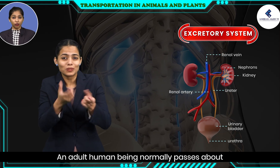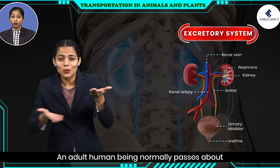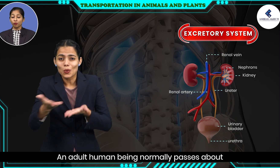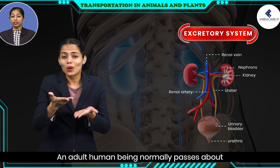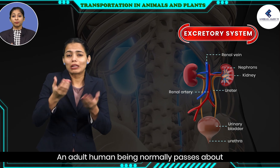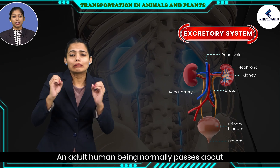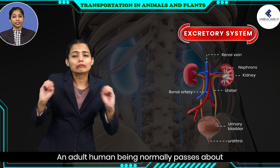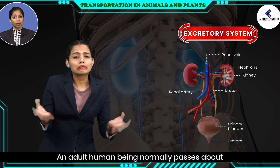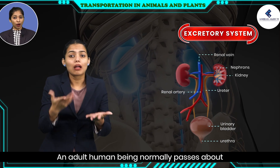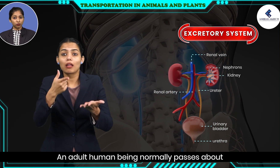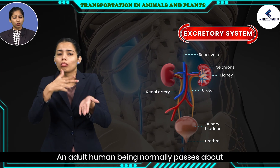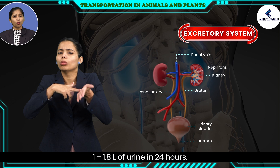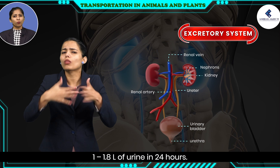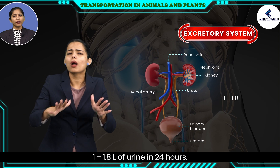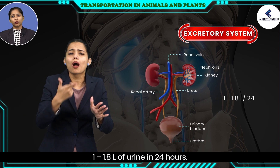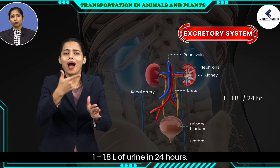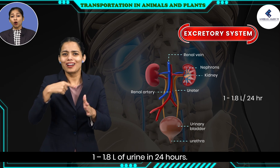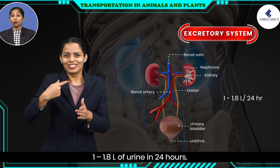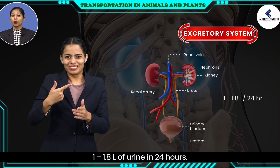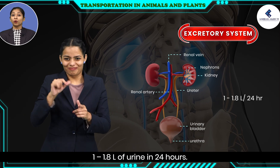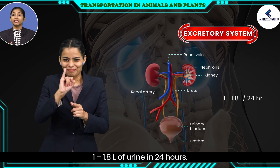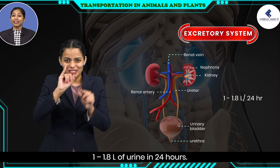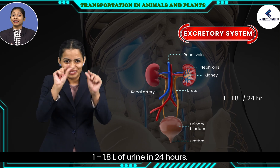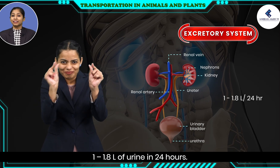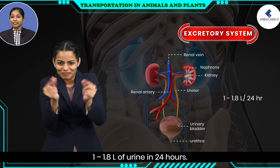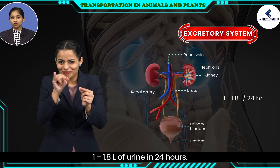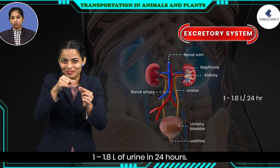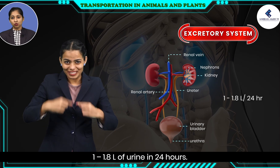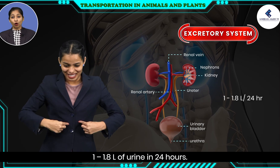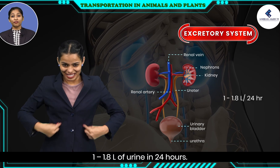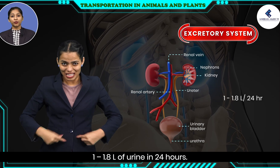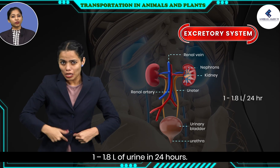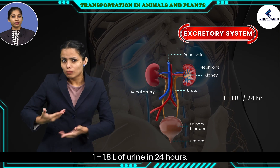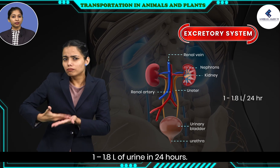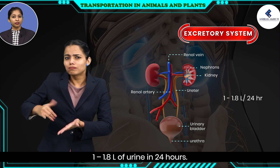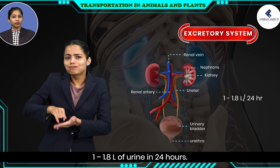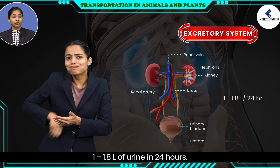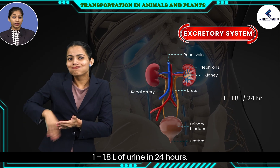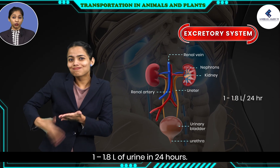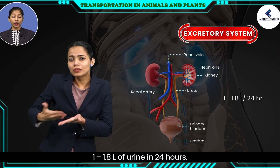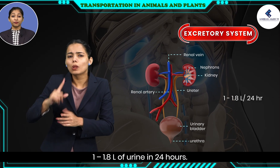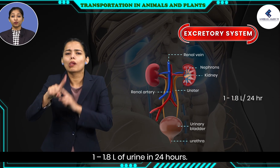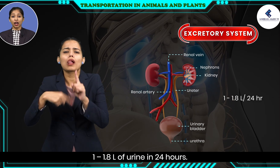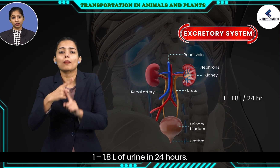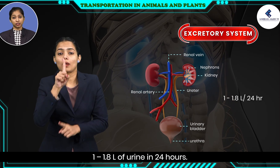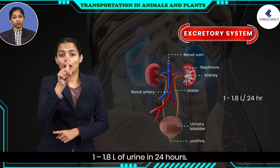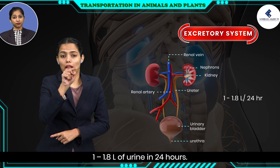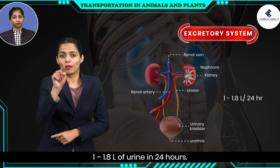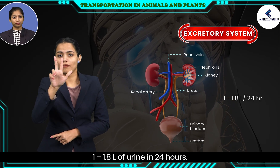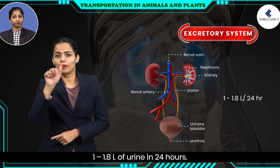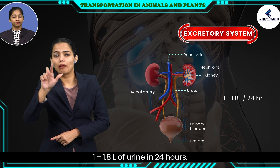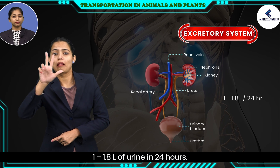being normally passes about 1 to 1.8 liters of urine in 24